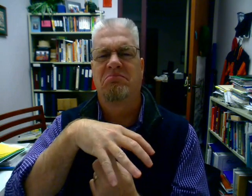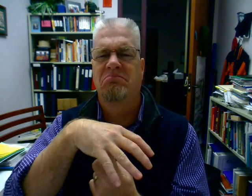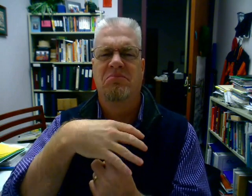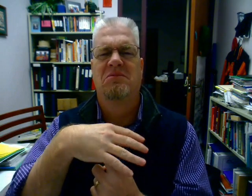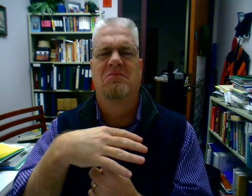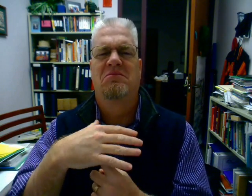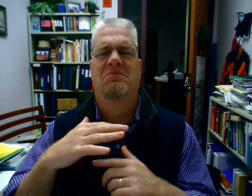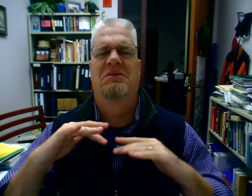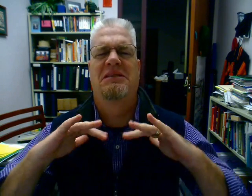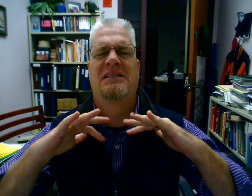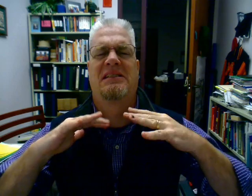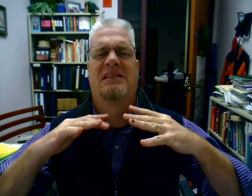And keep in mind now, we're